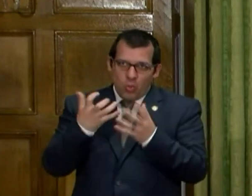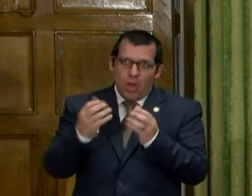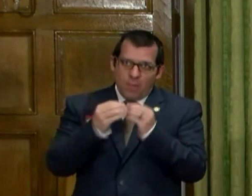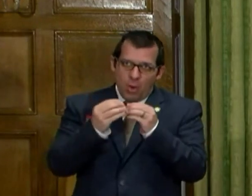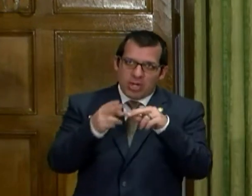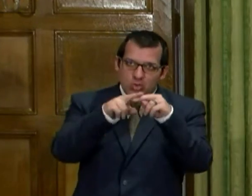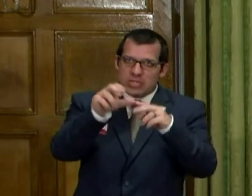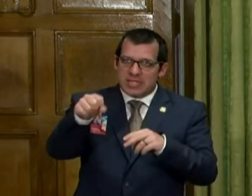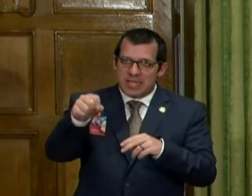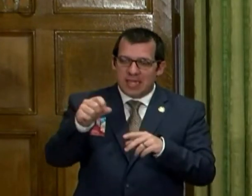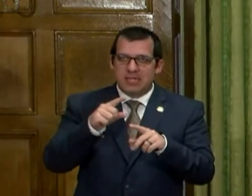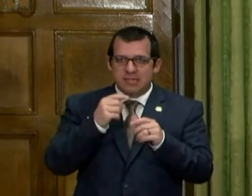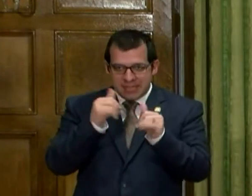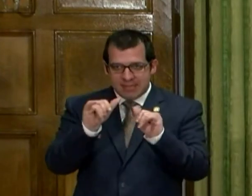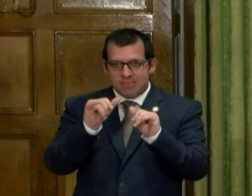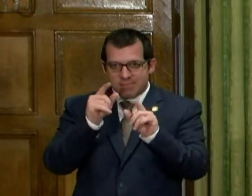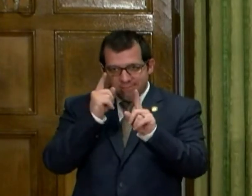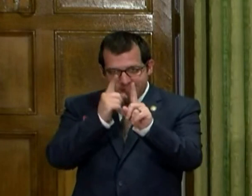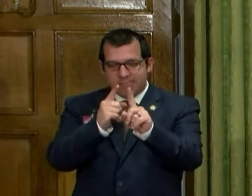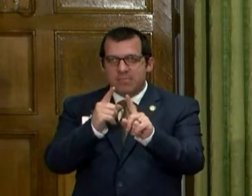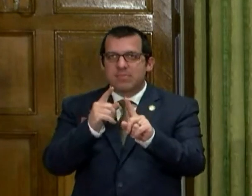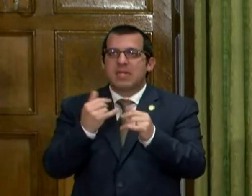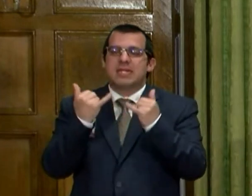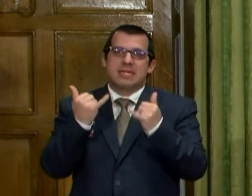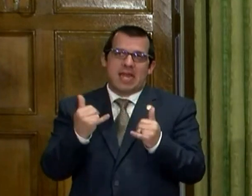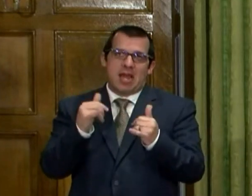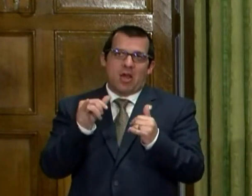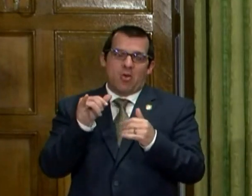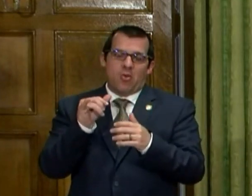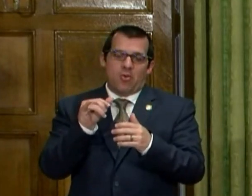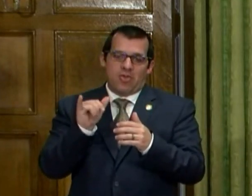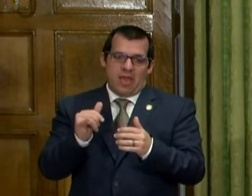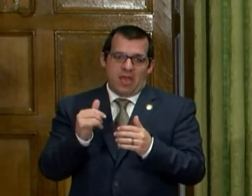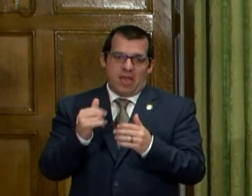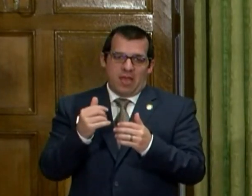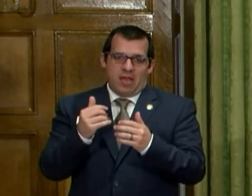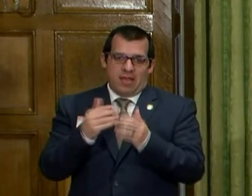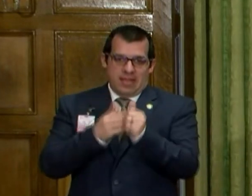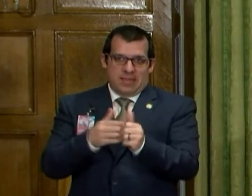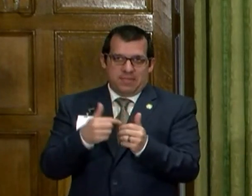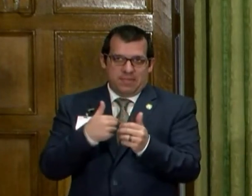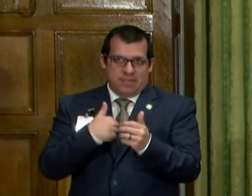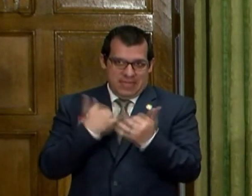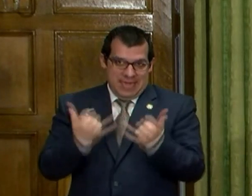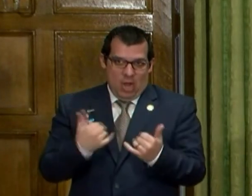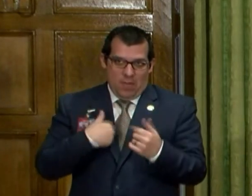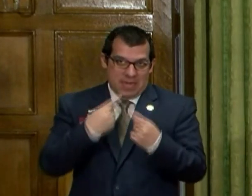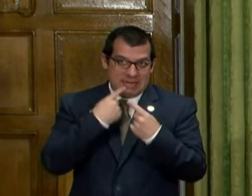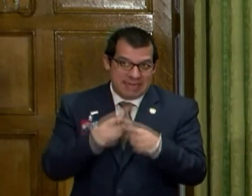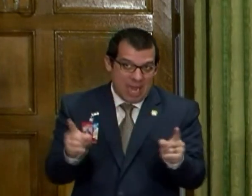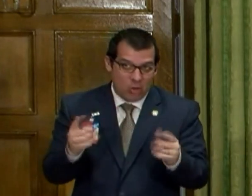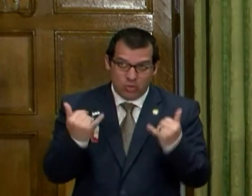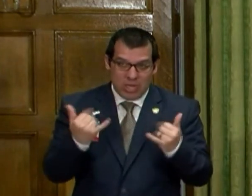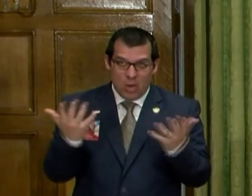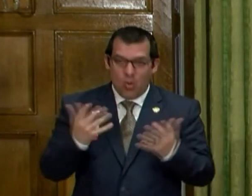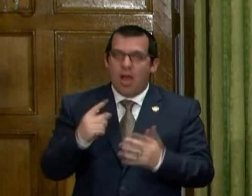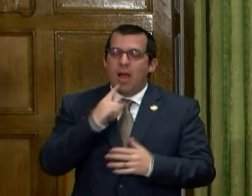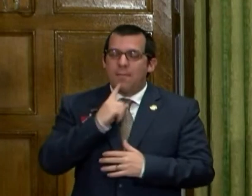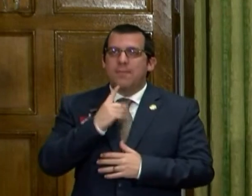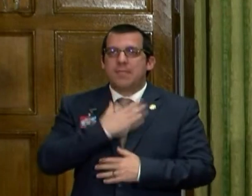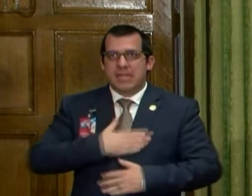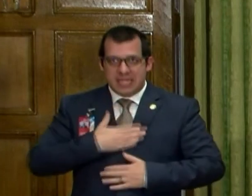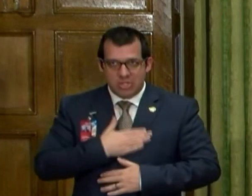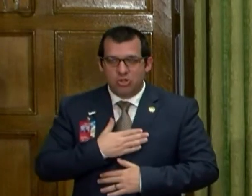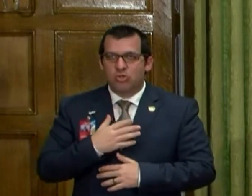continue to work on that. That leads me to an announcement today, and that is I'm very pleased